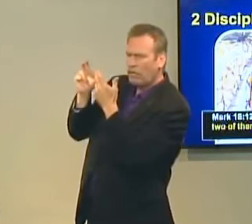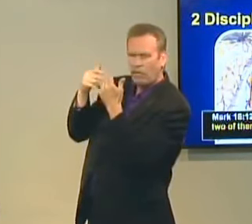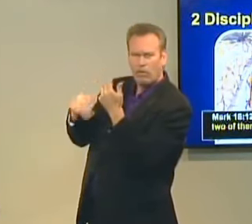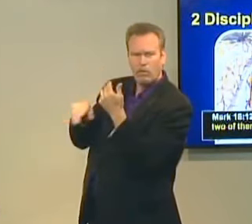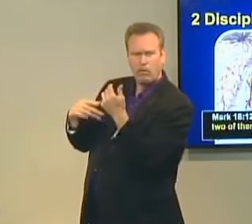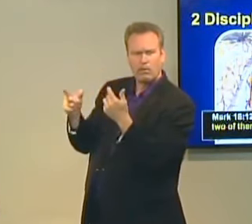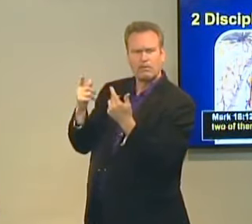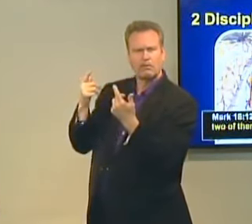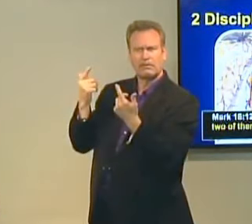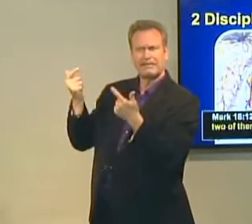And they realize.